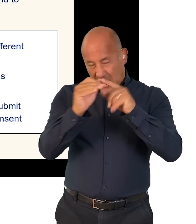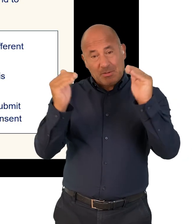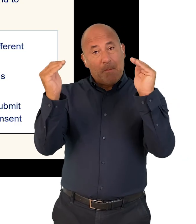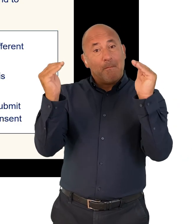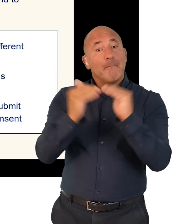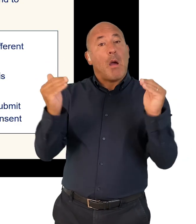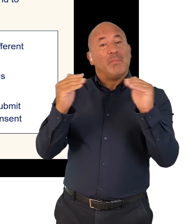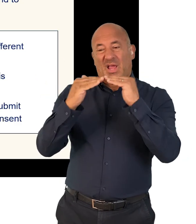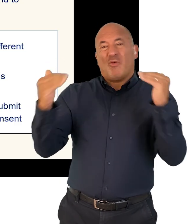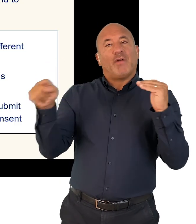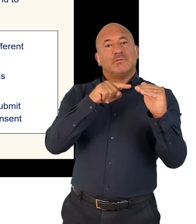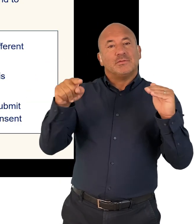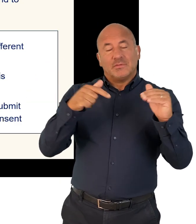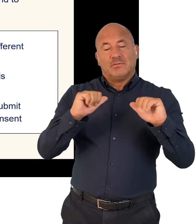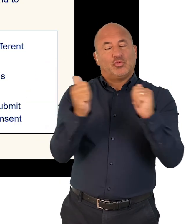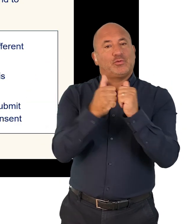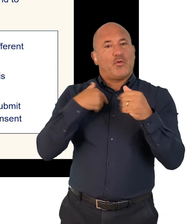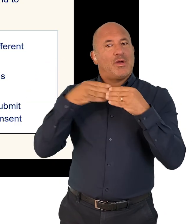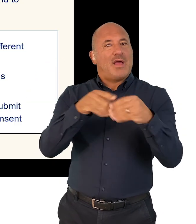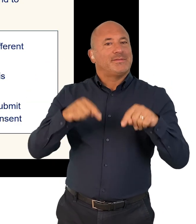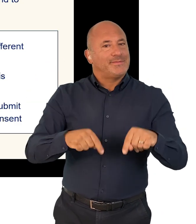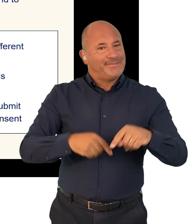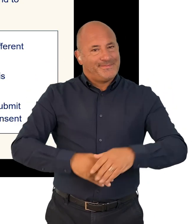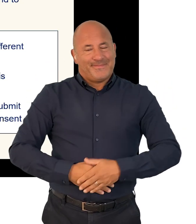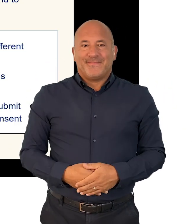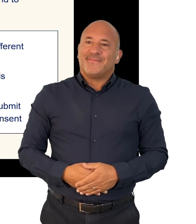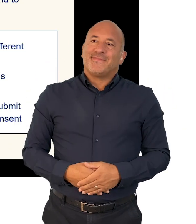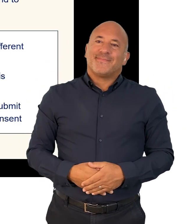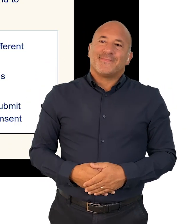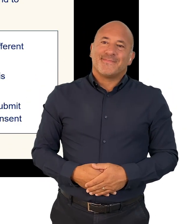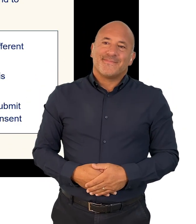sufficient detail to meet the requirements within the guidance.